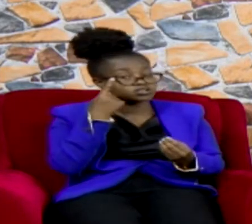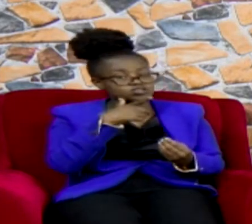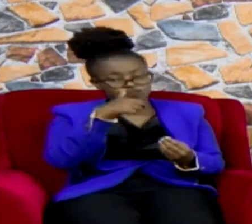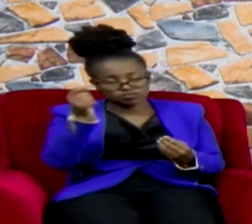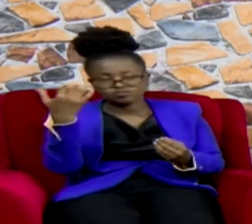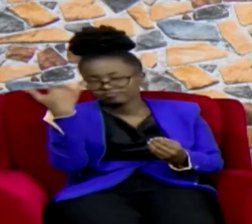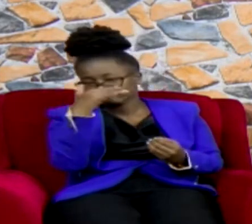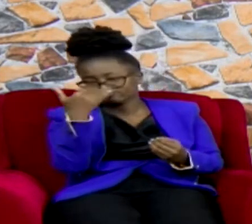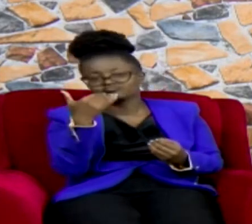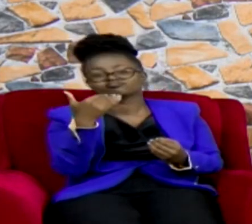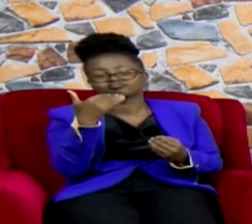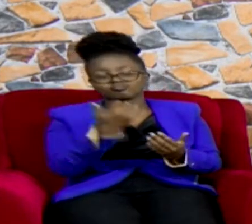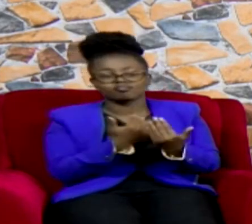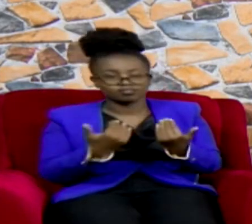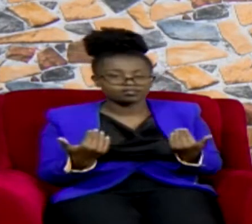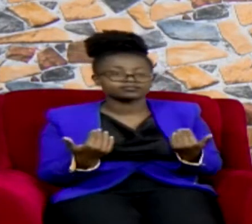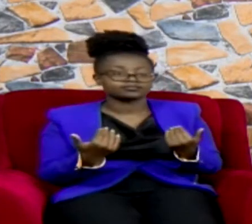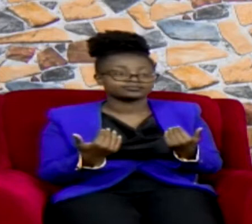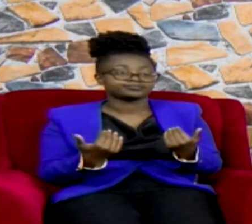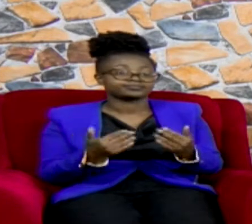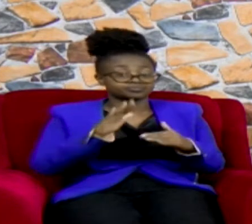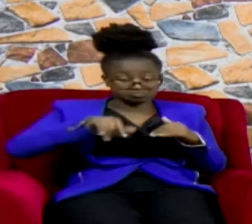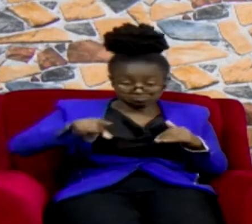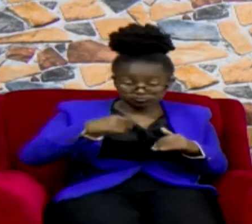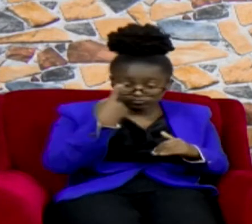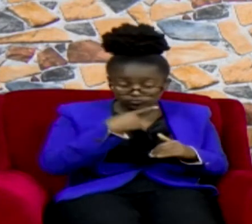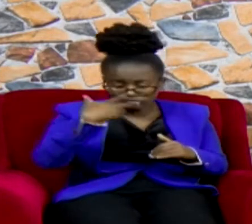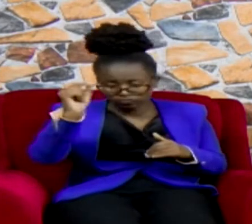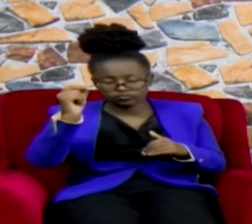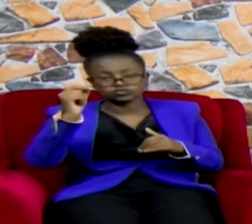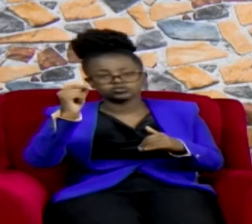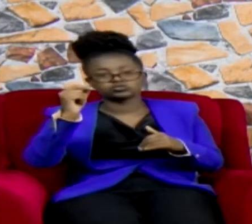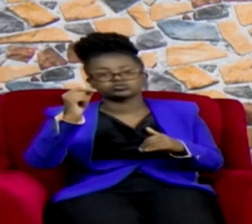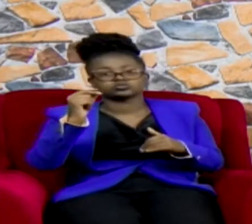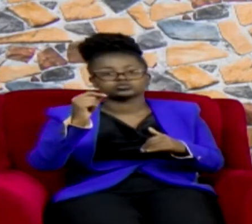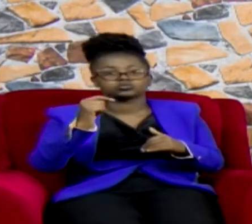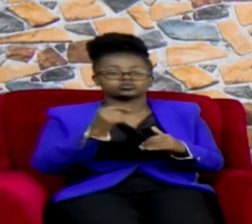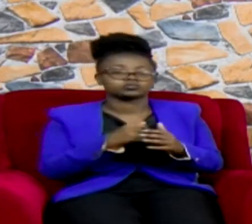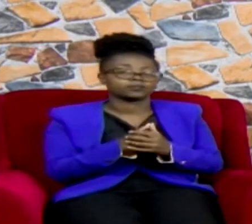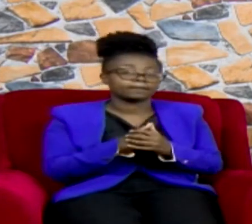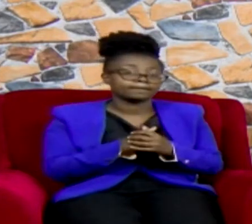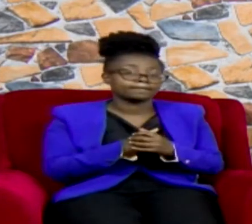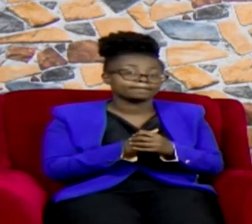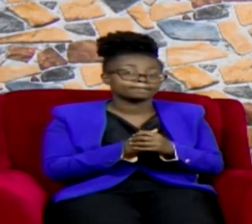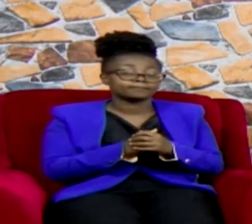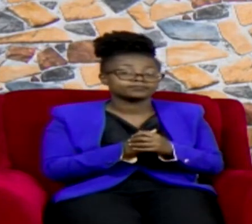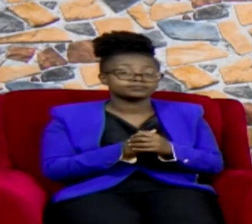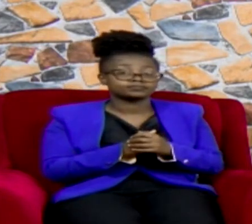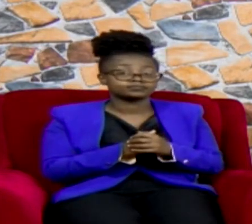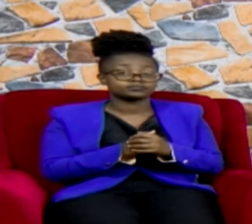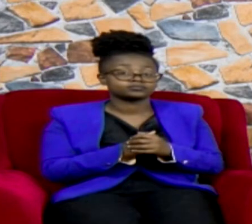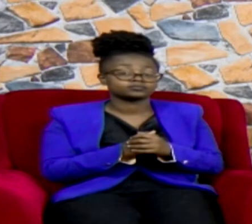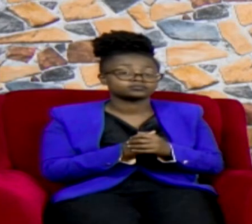to the neurodiverse person. Yes. Than this one to go to a neurotypical person. Yes. Now, when it comes to that, so